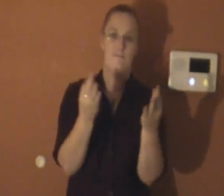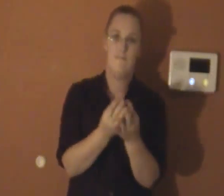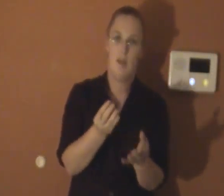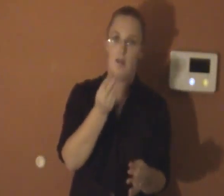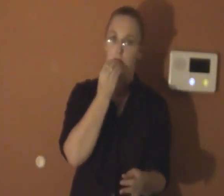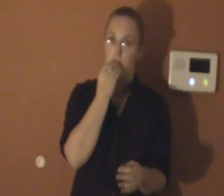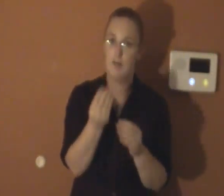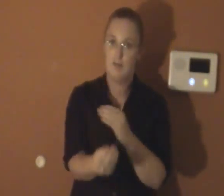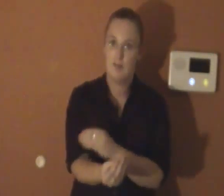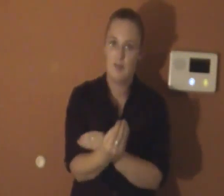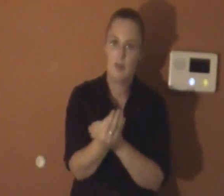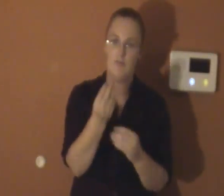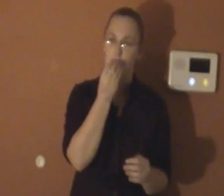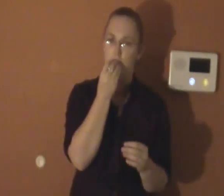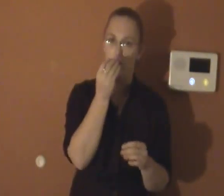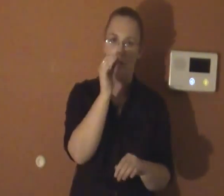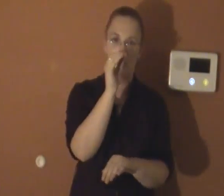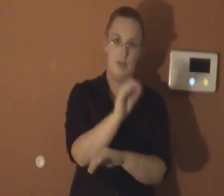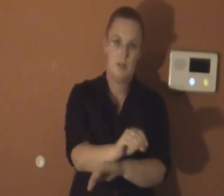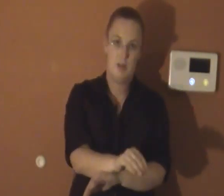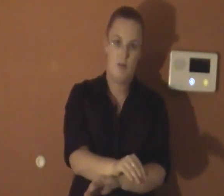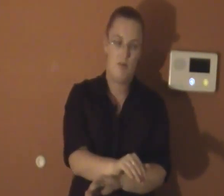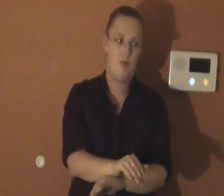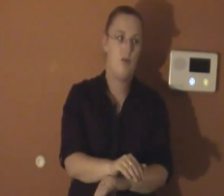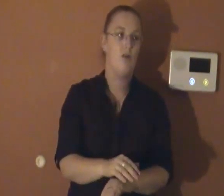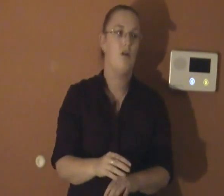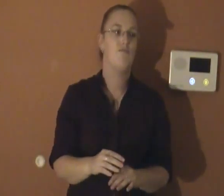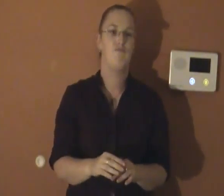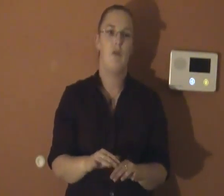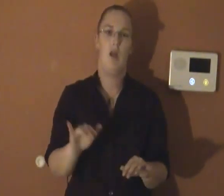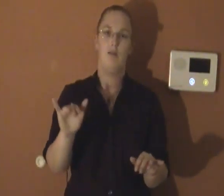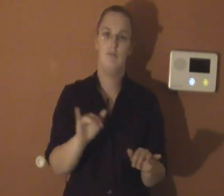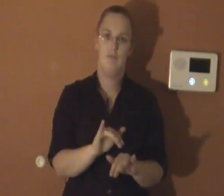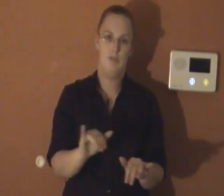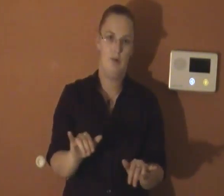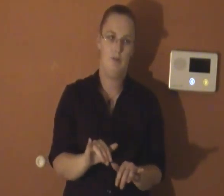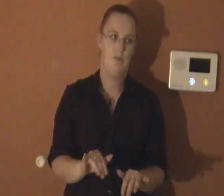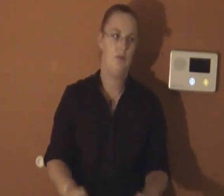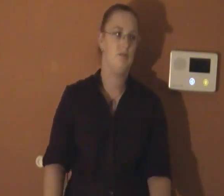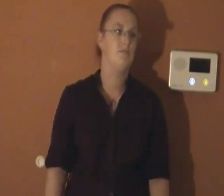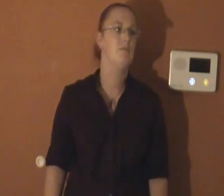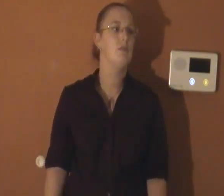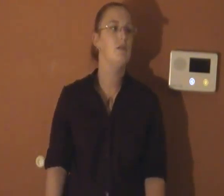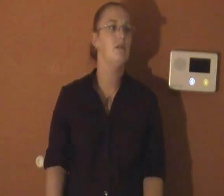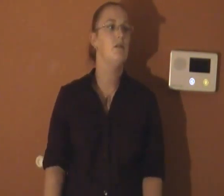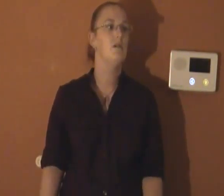In fact, you will also find a beautiful Welsh dresser there with many, many pieces of blue and white china.